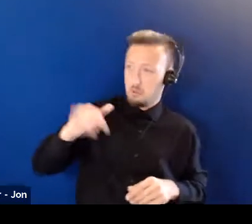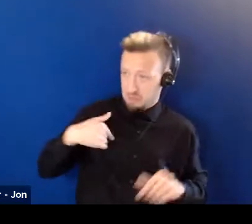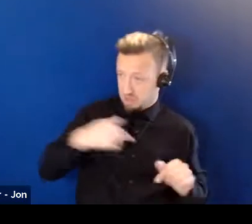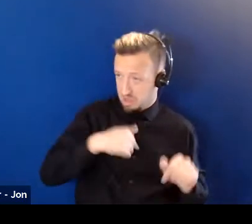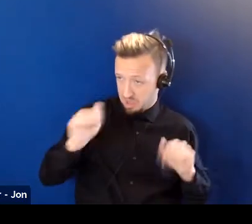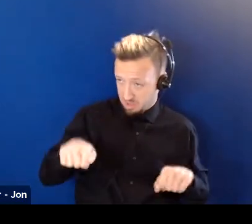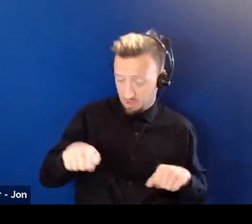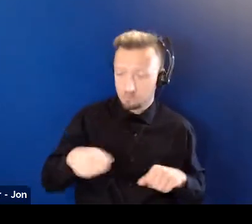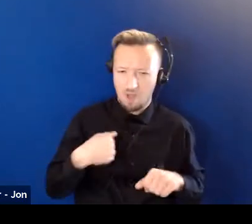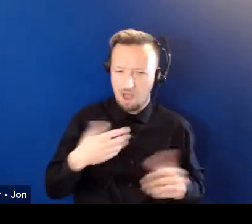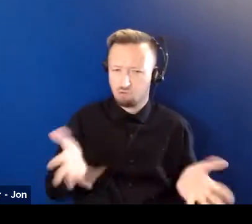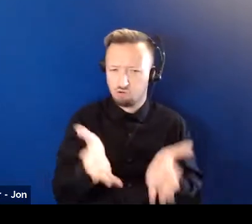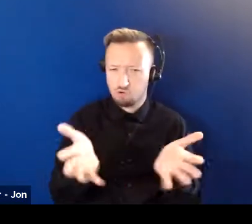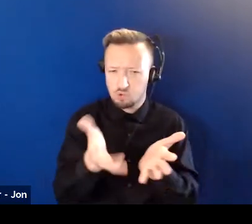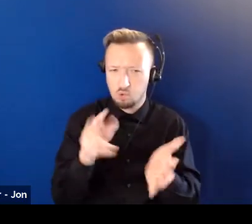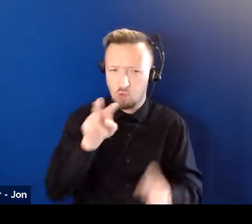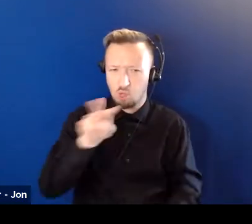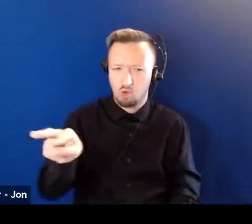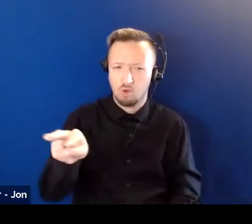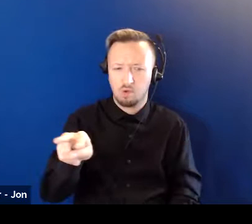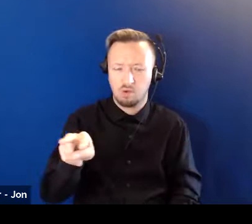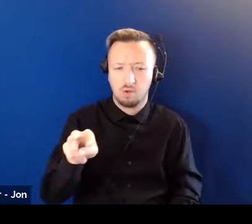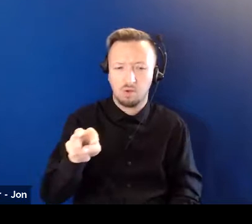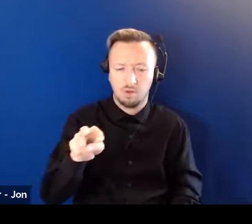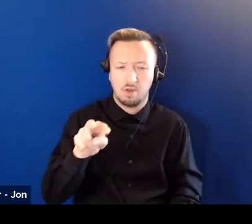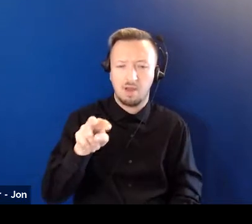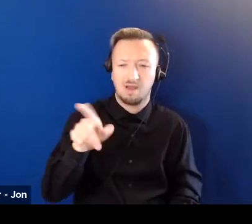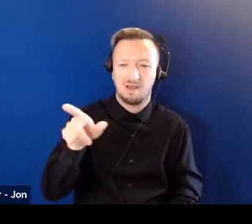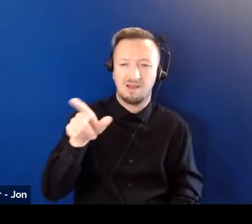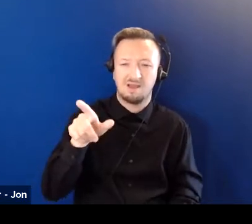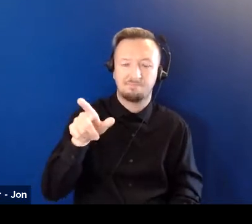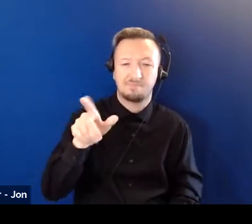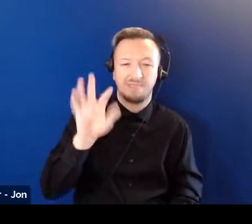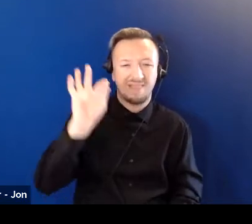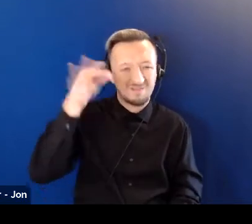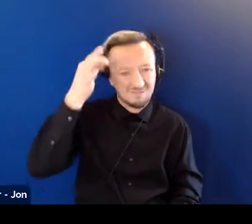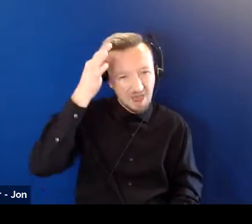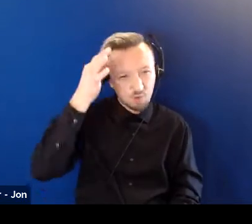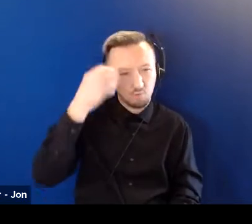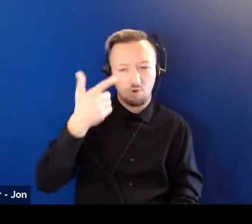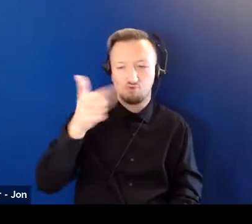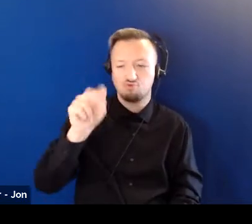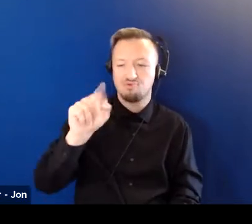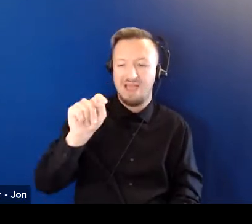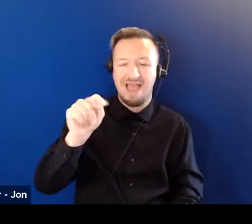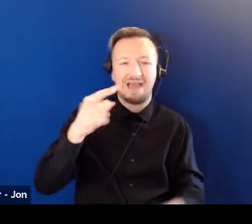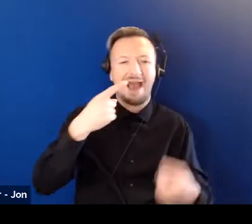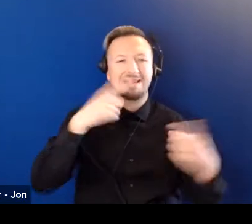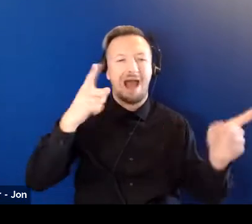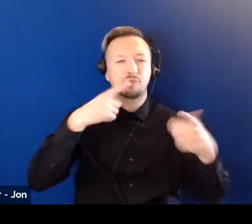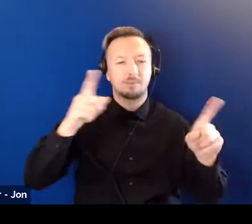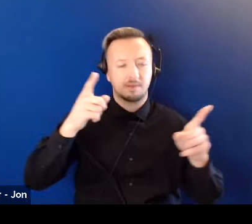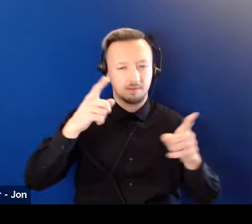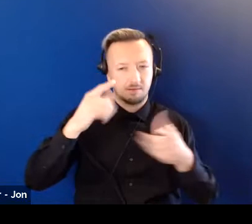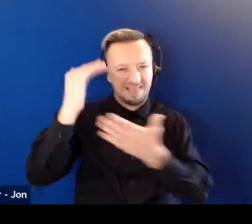encourage folks to consider being on some of these federal grant announcement lists in order to